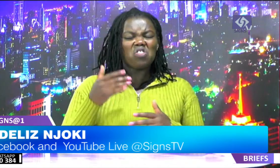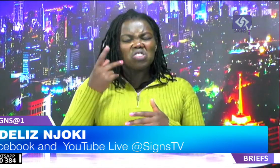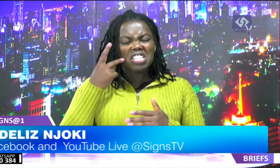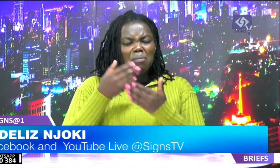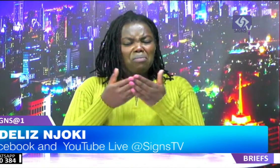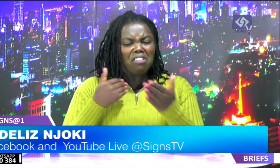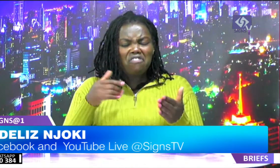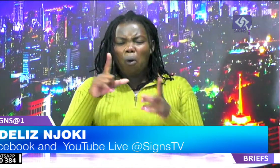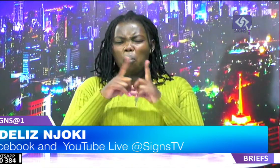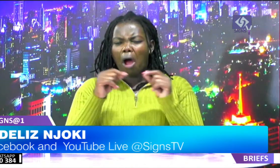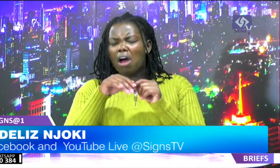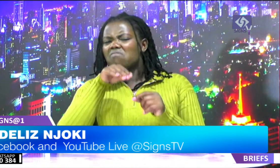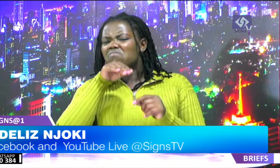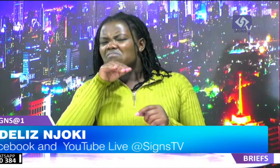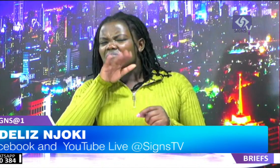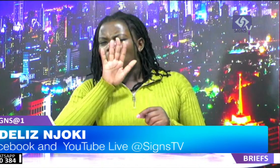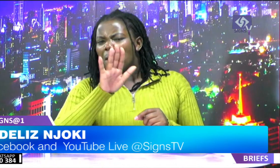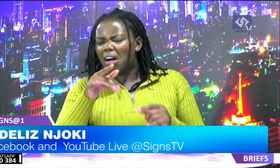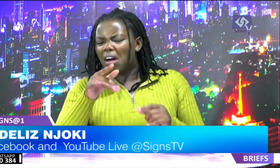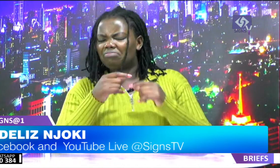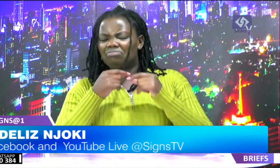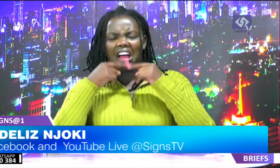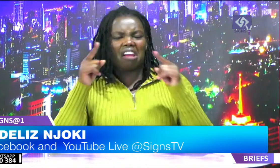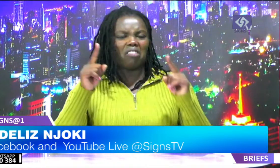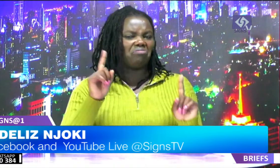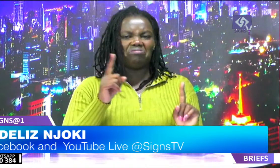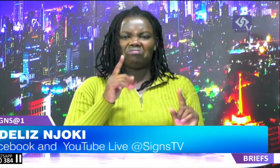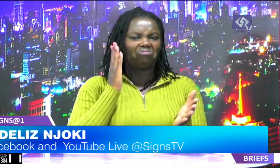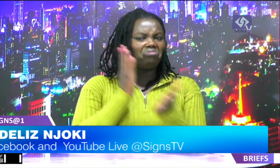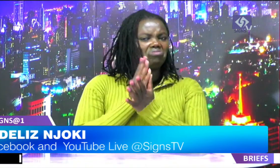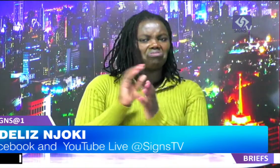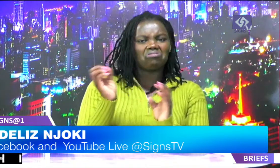as earlier claimed by Raila Odinga.